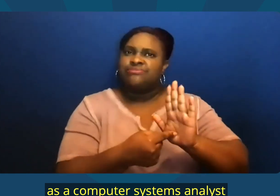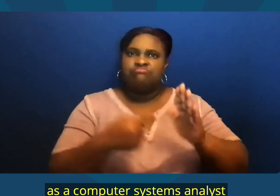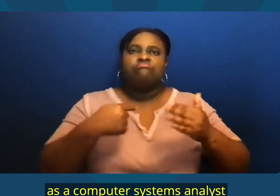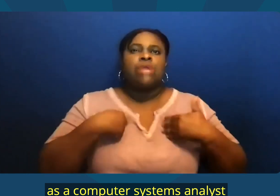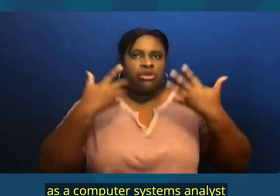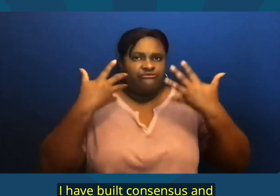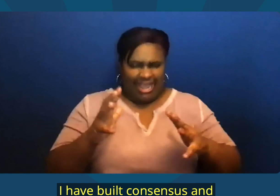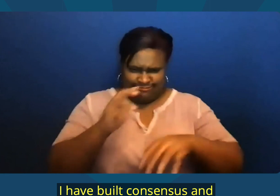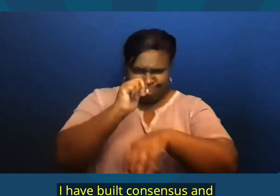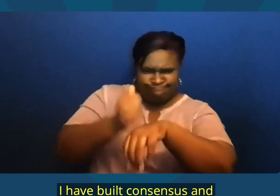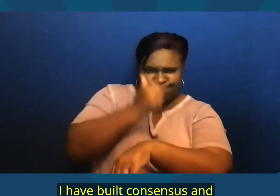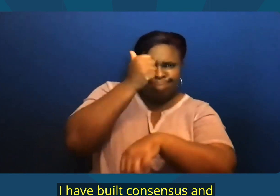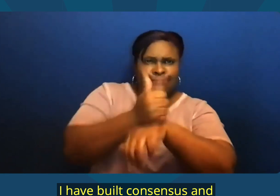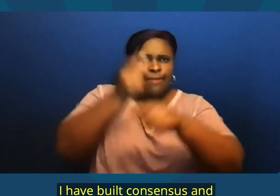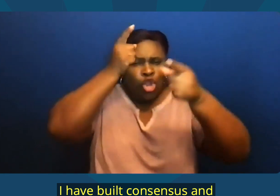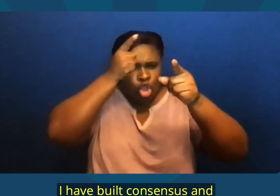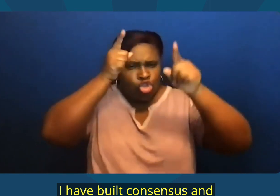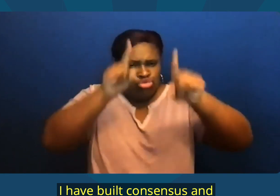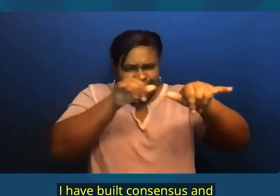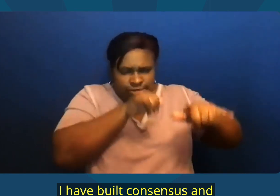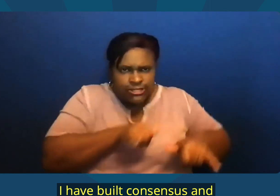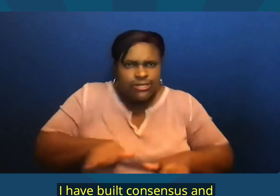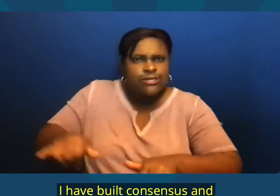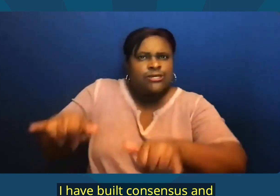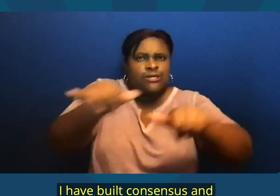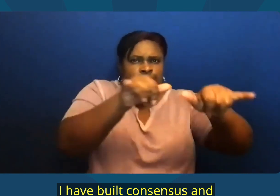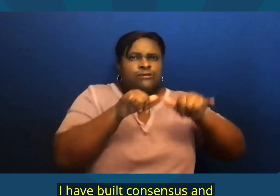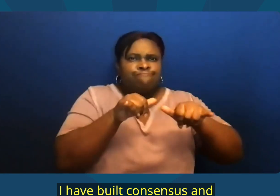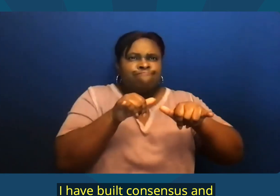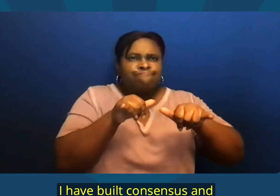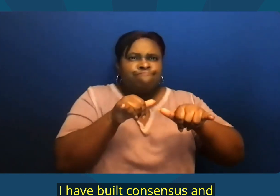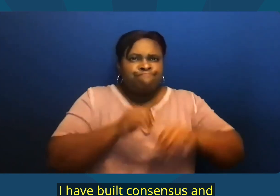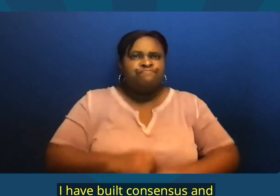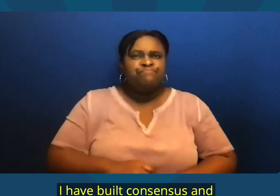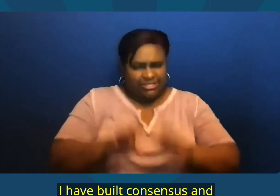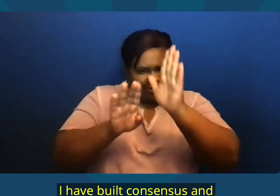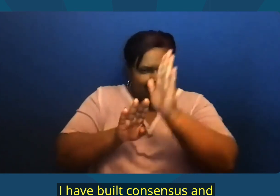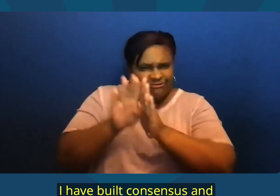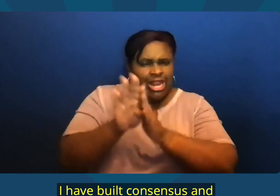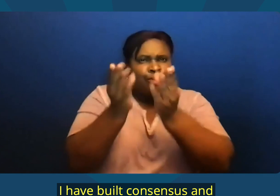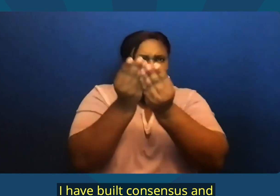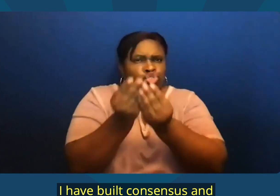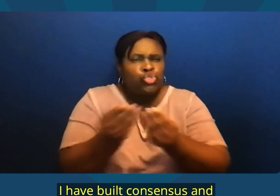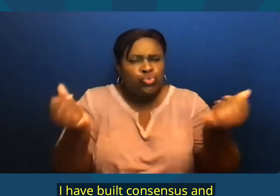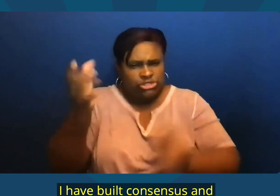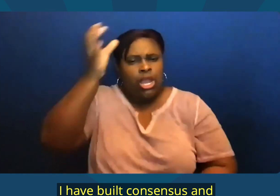representative, I have built consensus and developed sensible solutions.